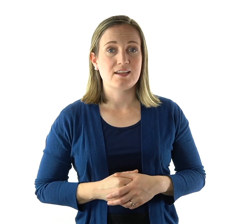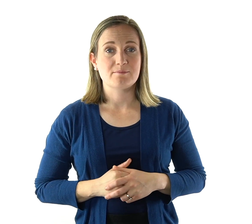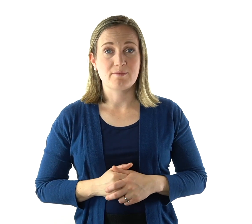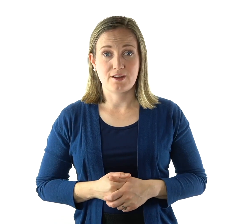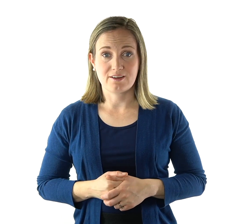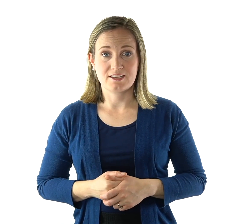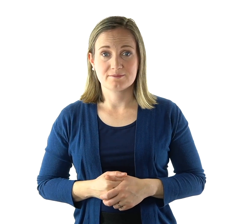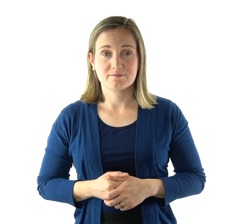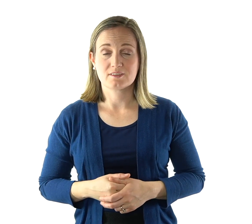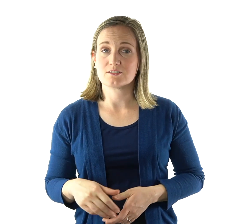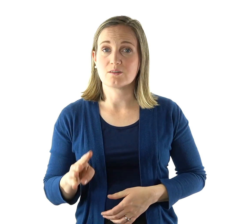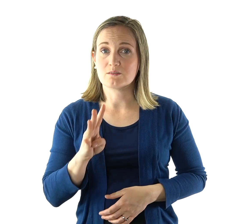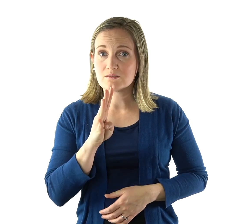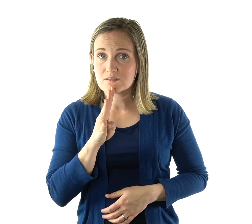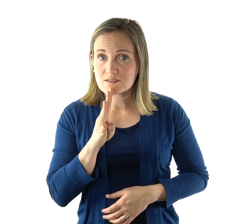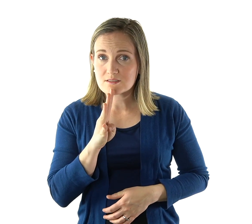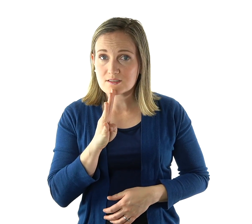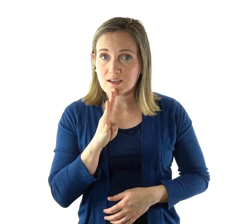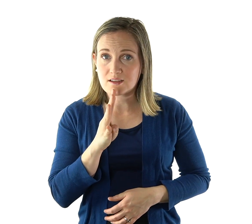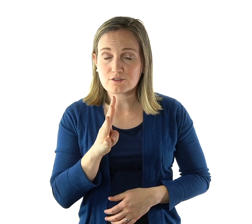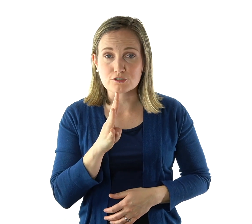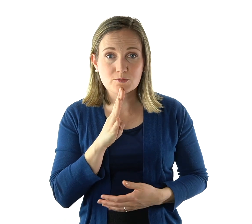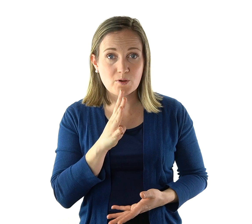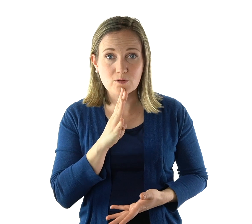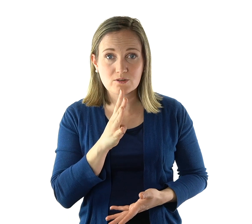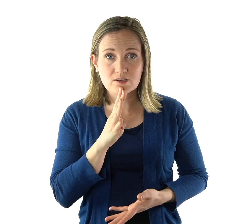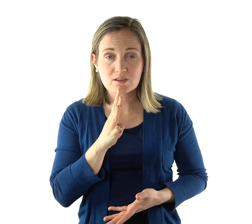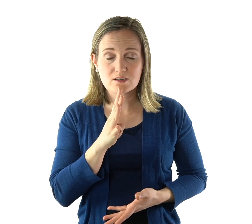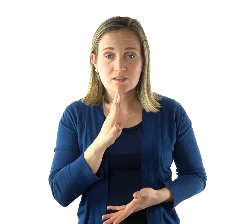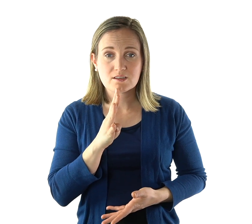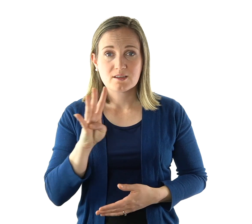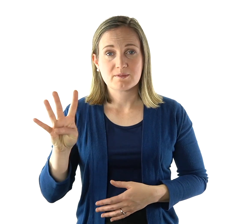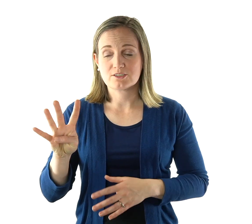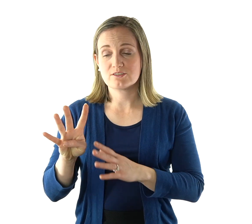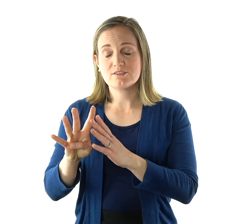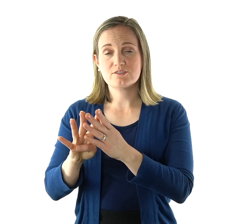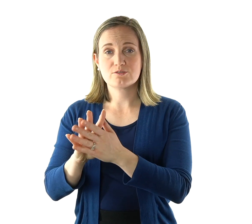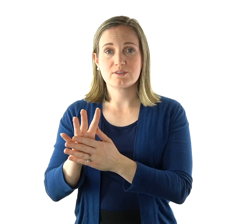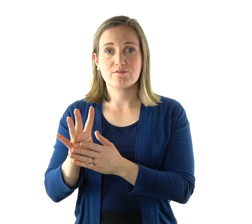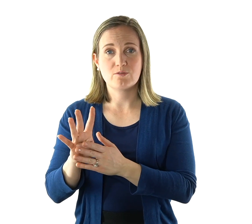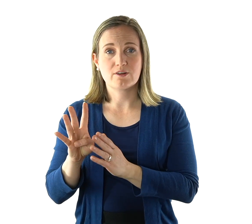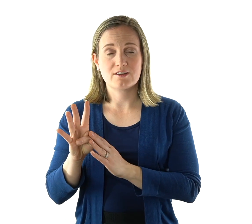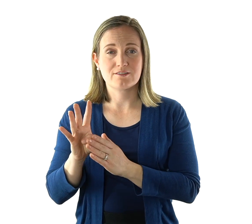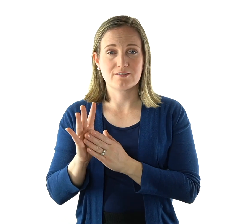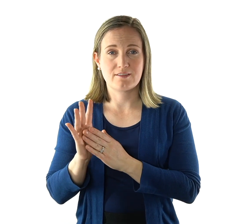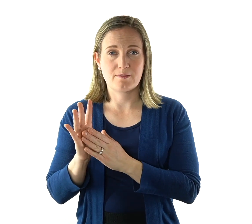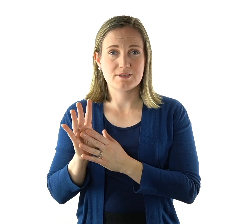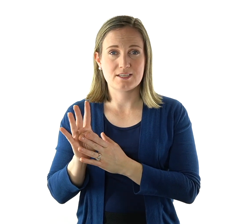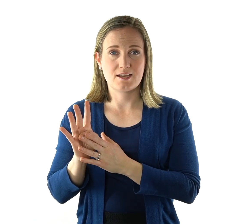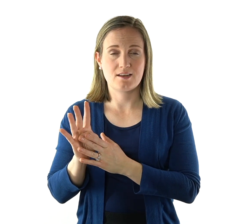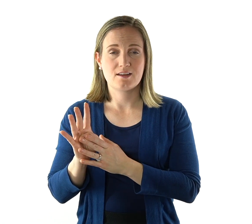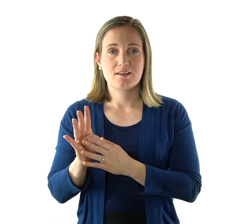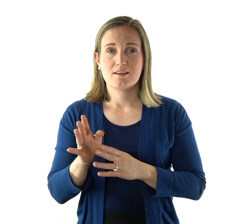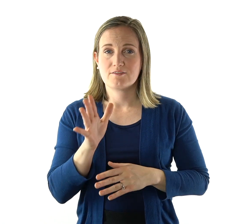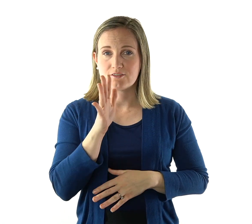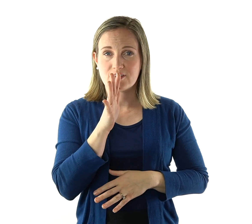name Mary. So said or spoke. Make sure that there's only 4 and your thumb is in. If your